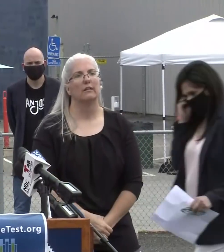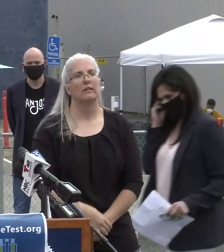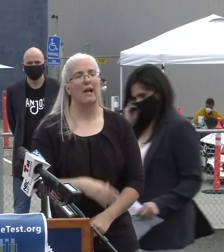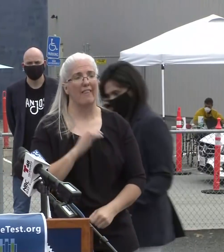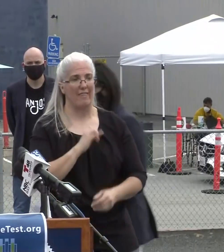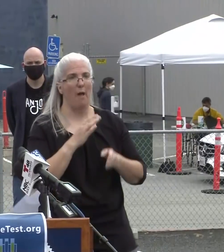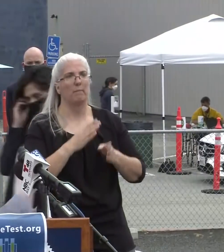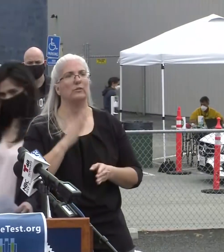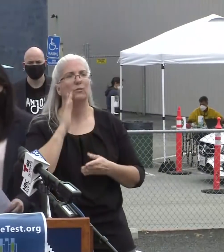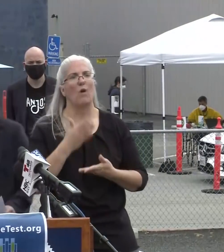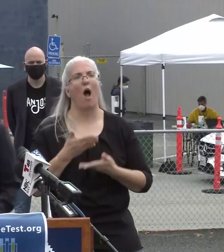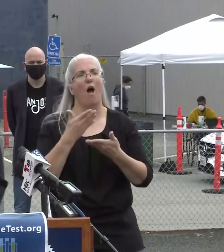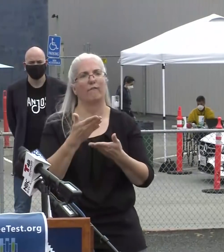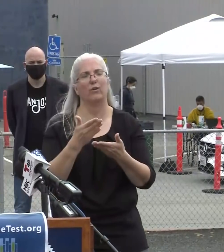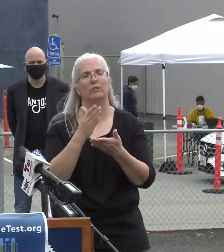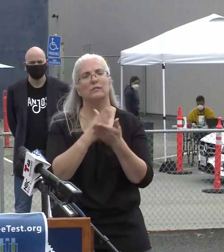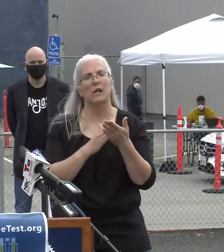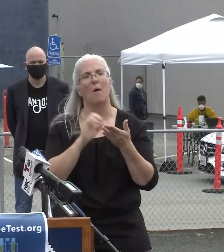Carrasco.